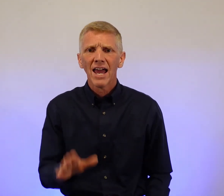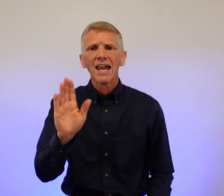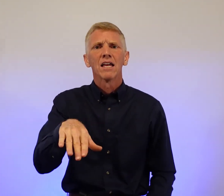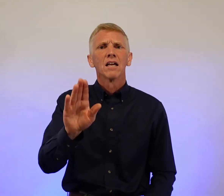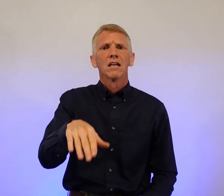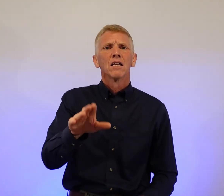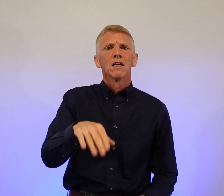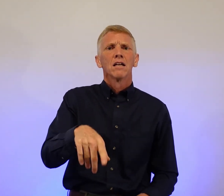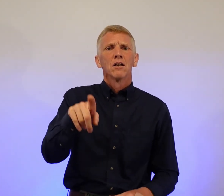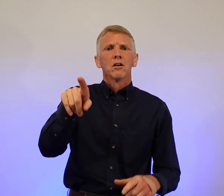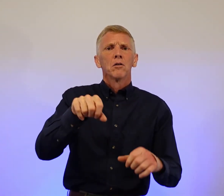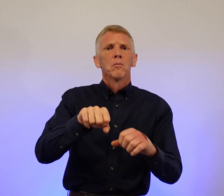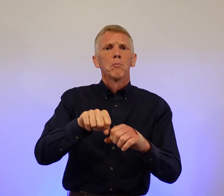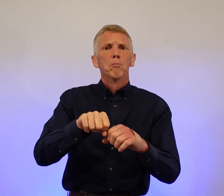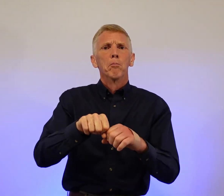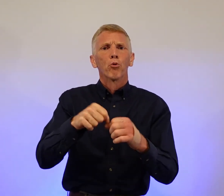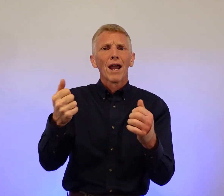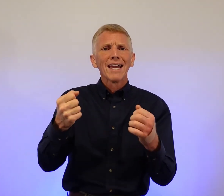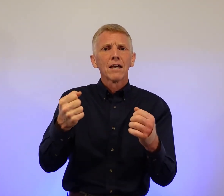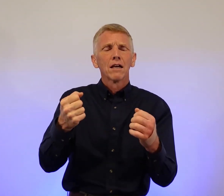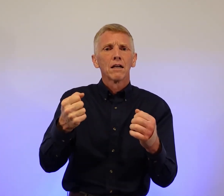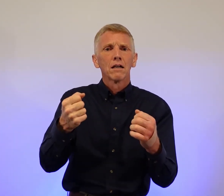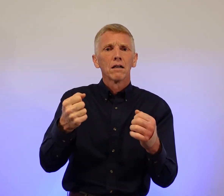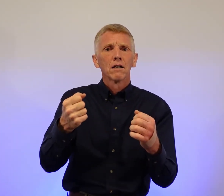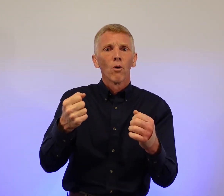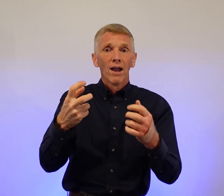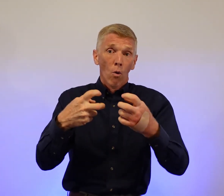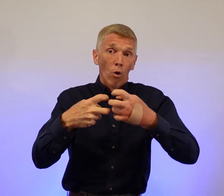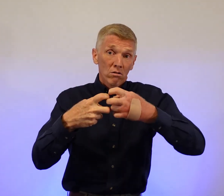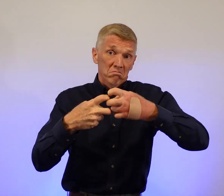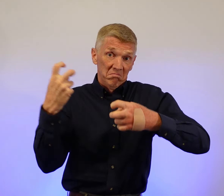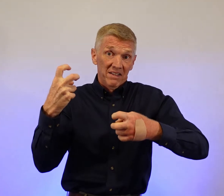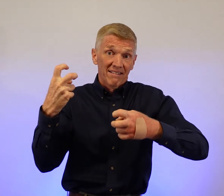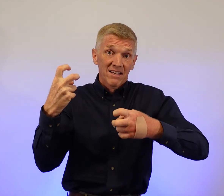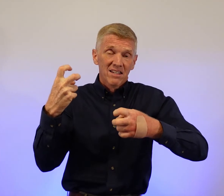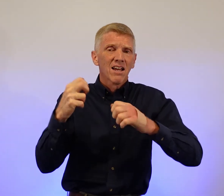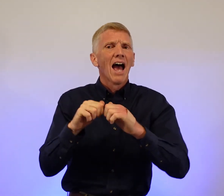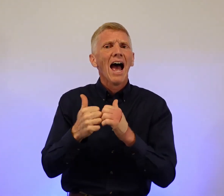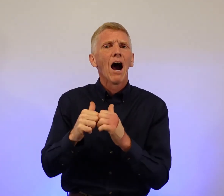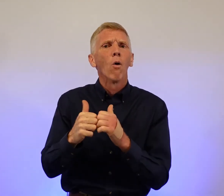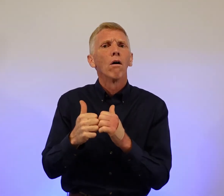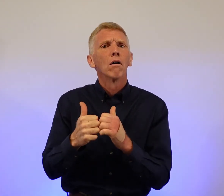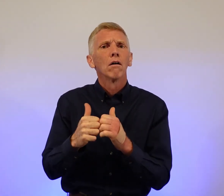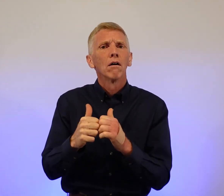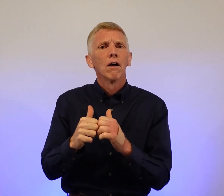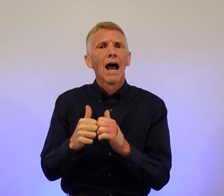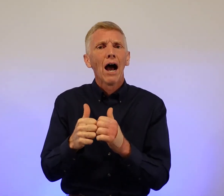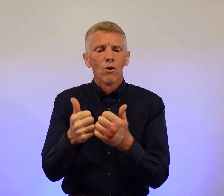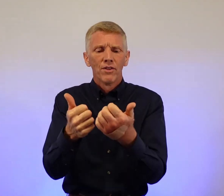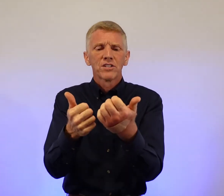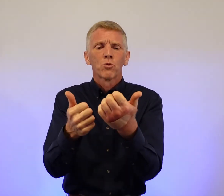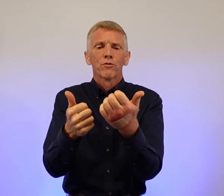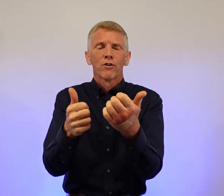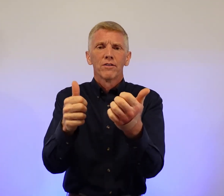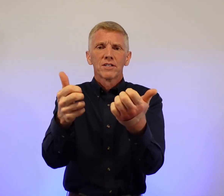hey, break, right? Or like this, how? This is the word for, this is